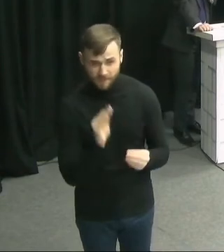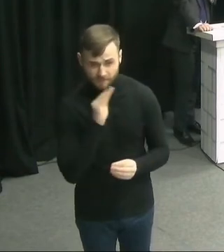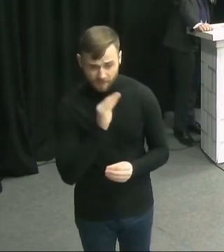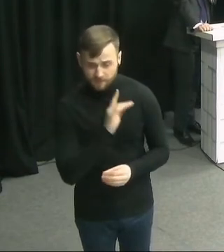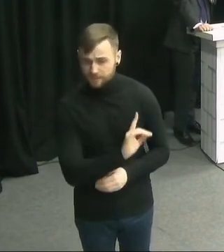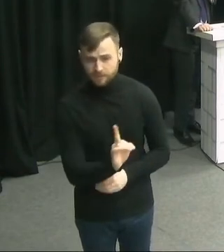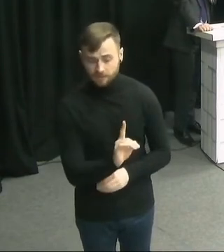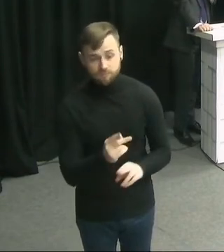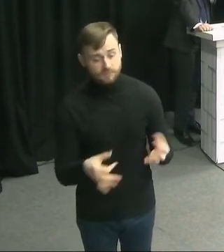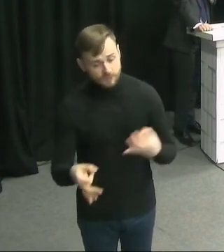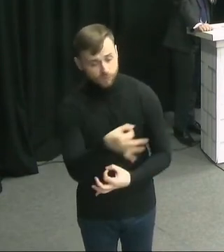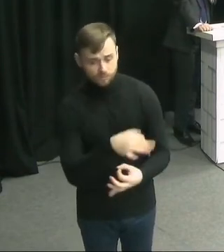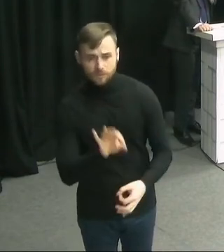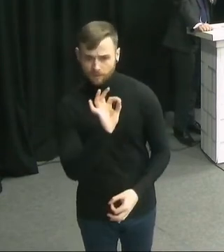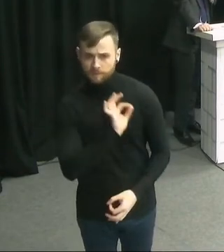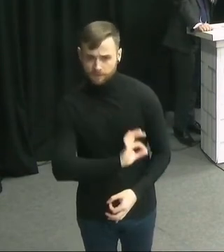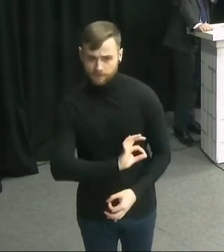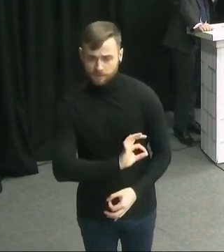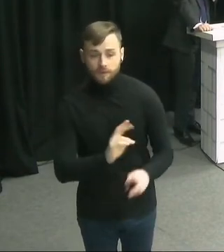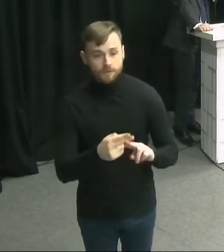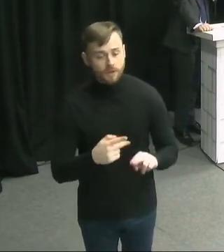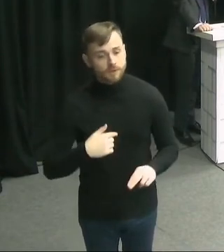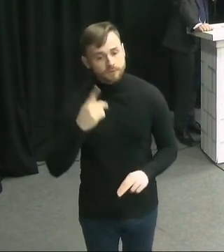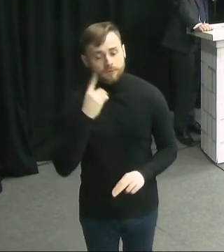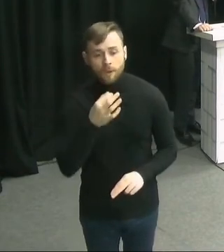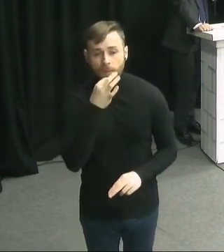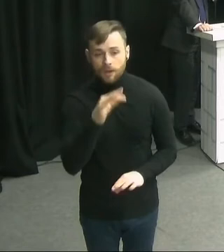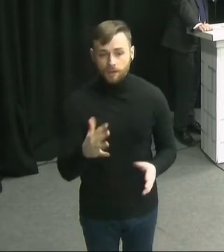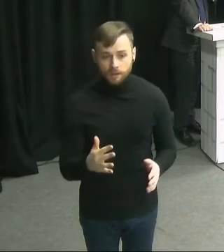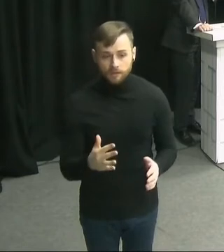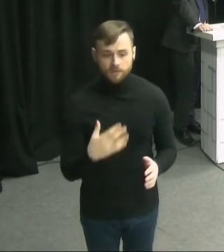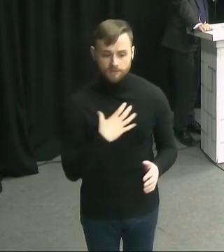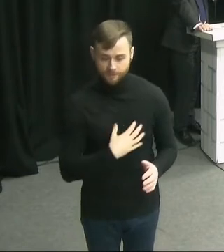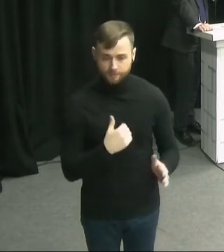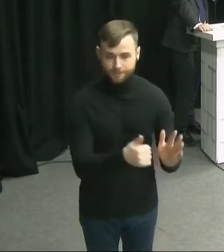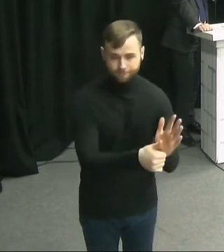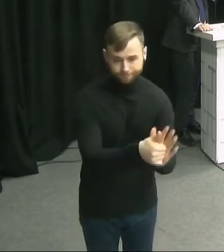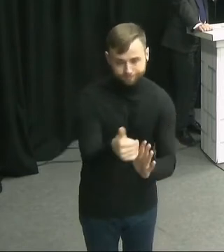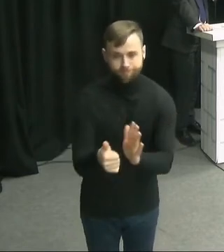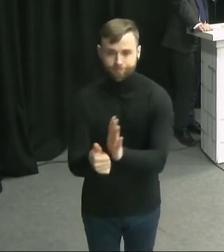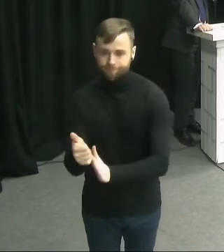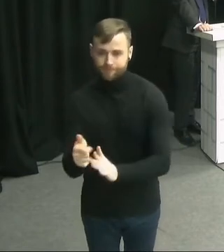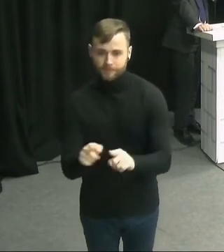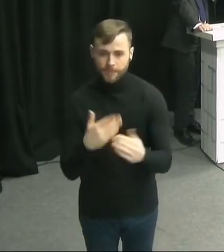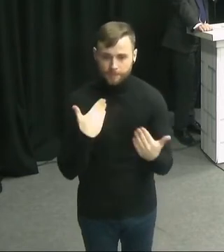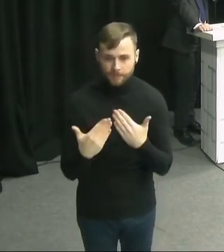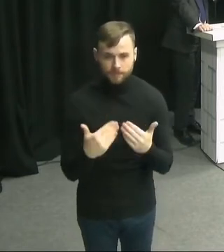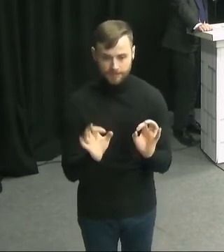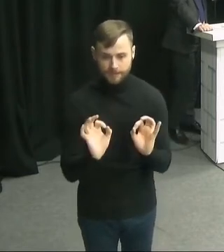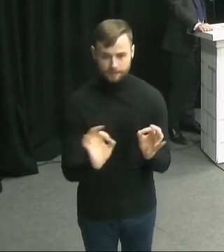Respect is important, and good communication culture is important. This is a very important thing. Thank you.